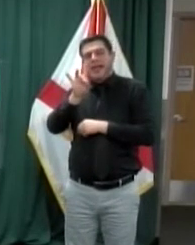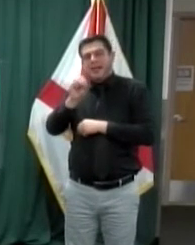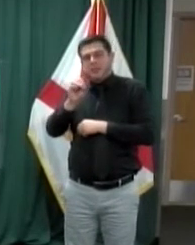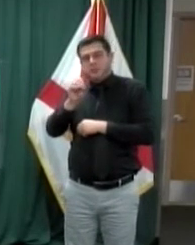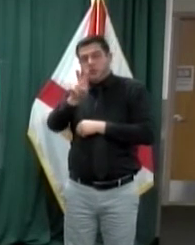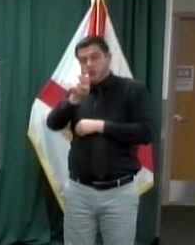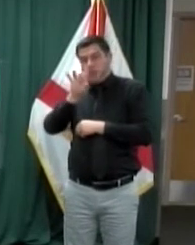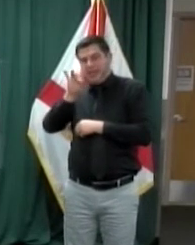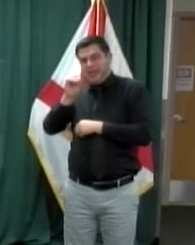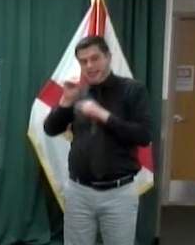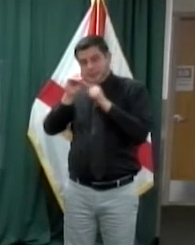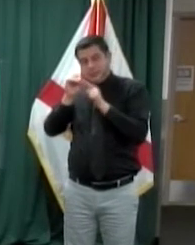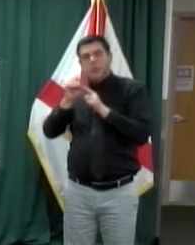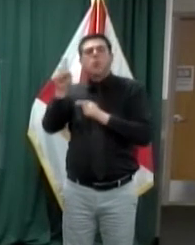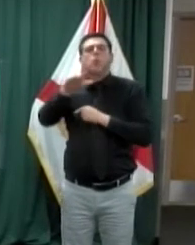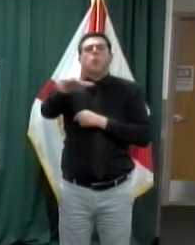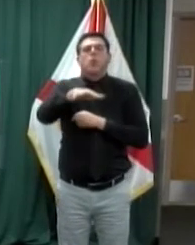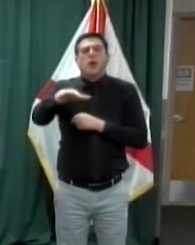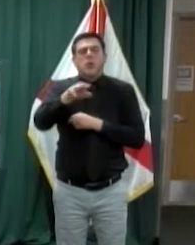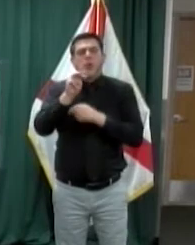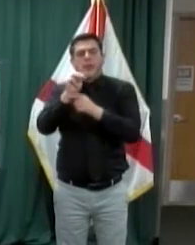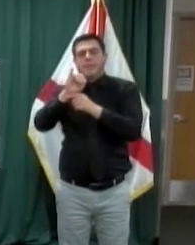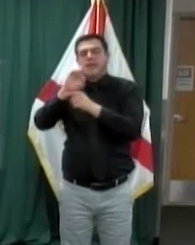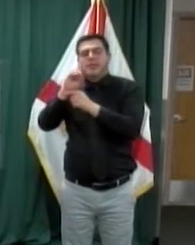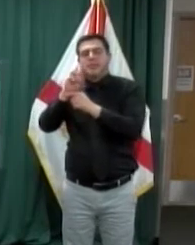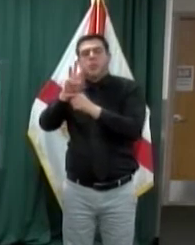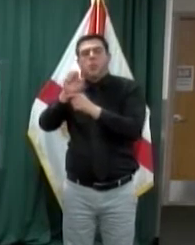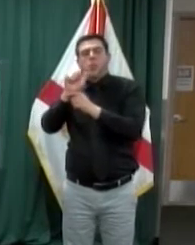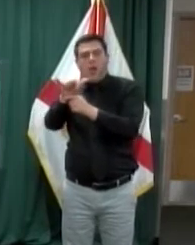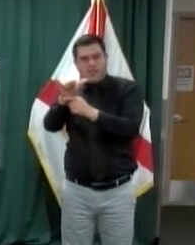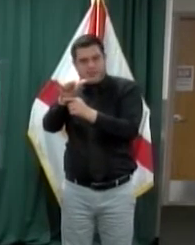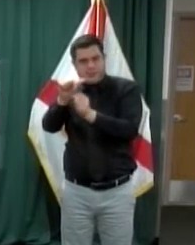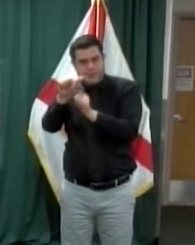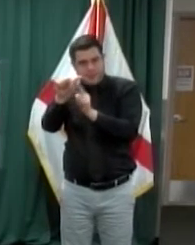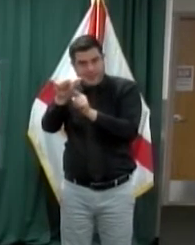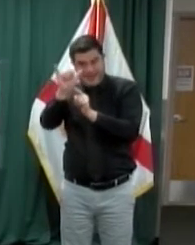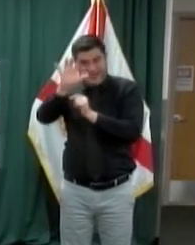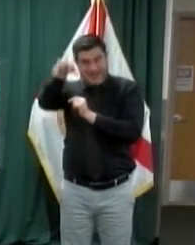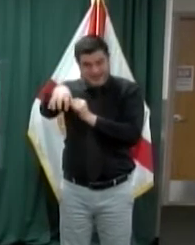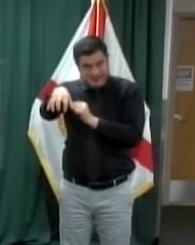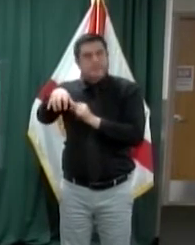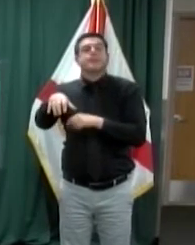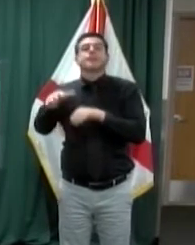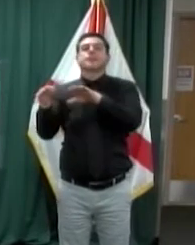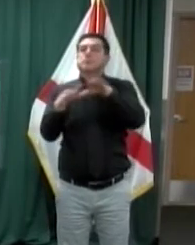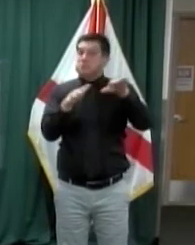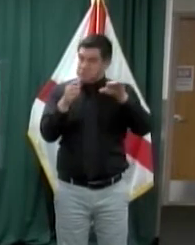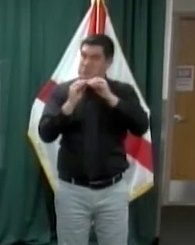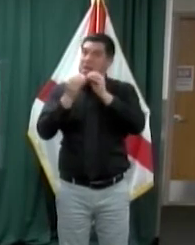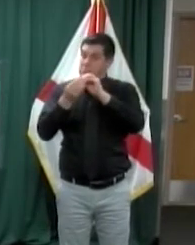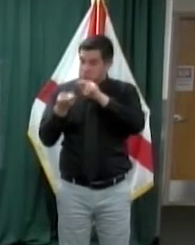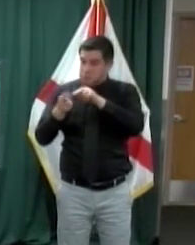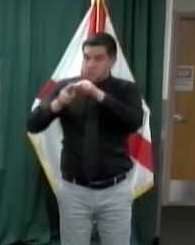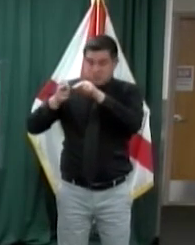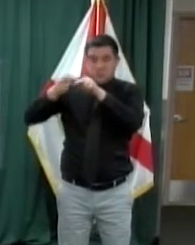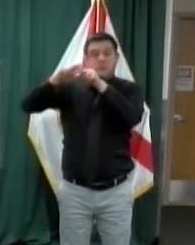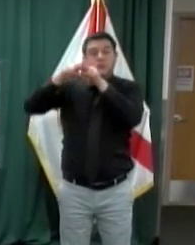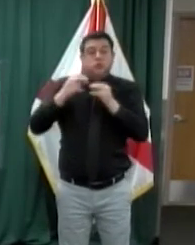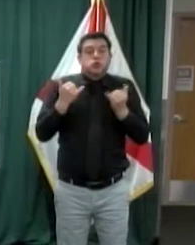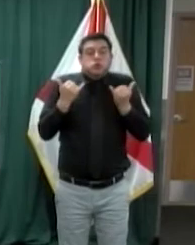they upped the numbers even for yesterday, just an incredible amount of work for 4 hours. Today,